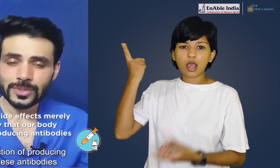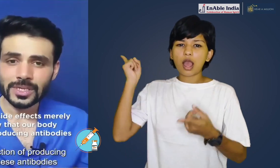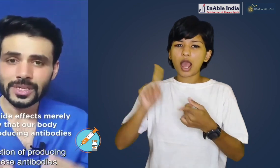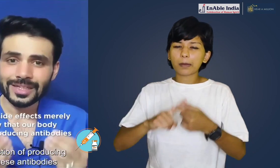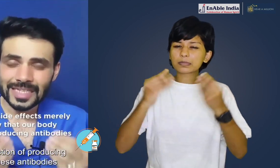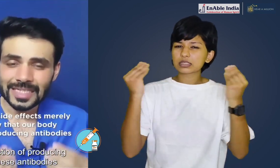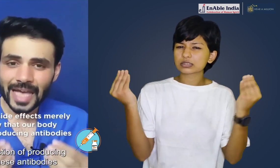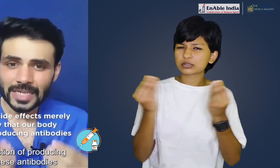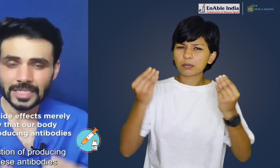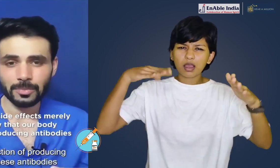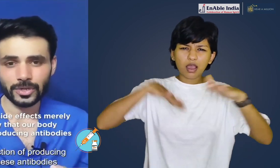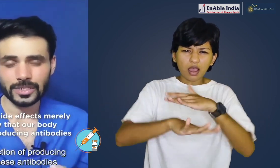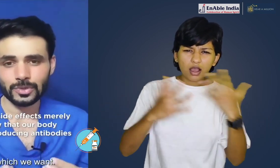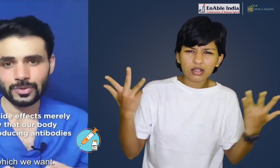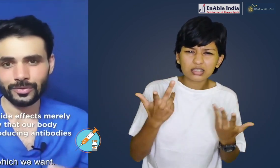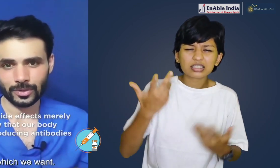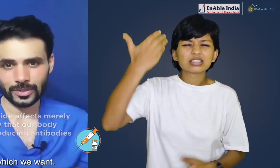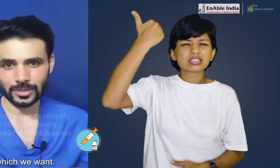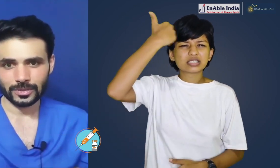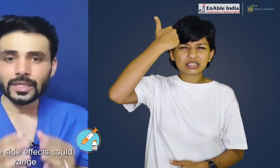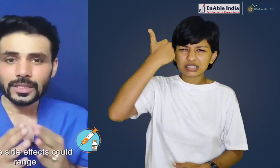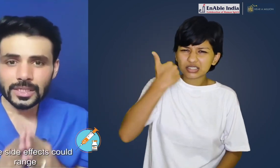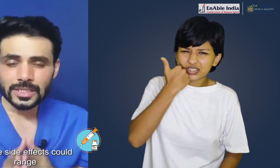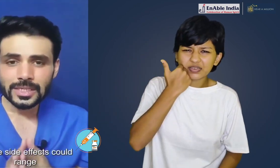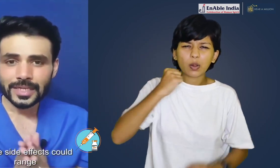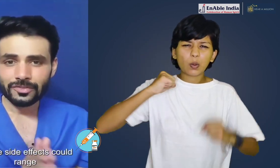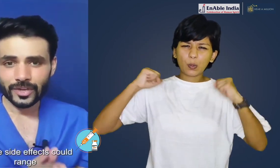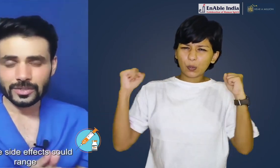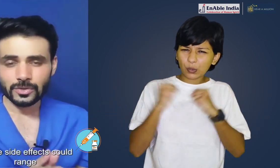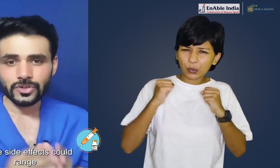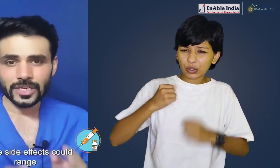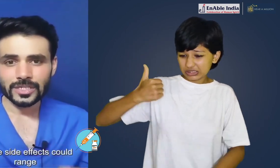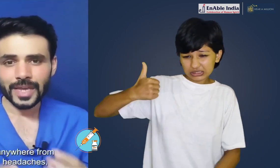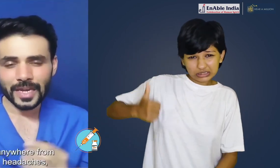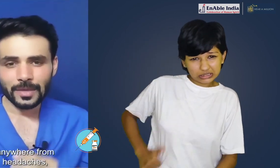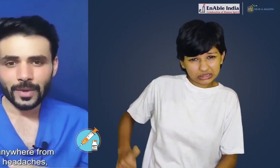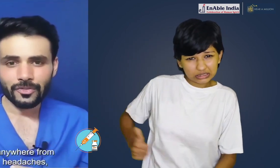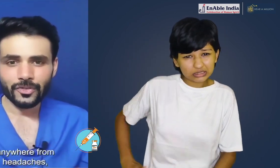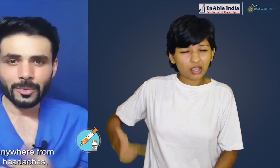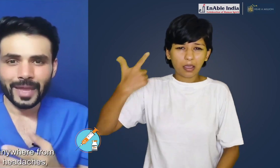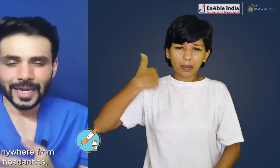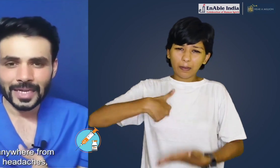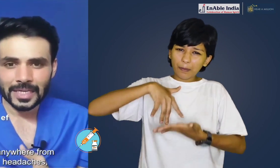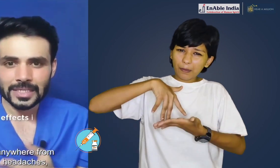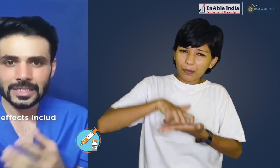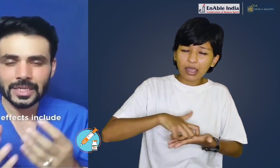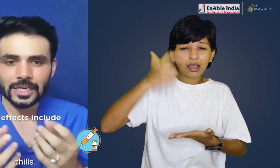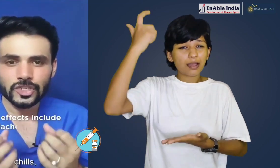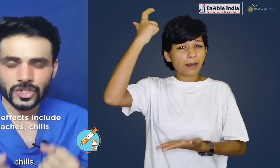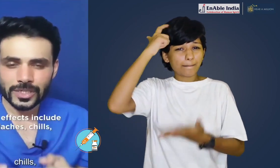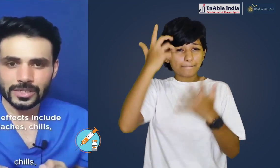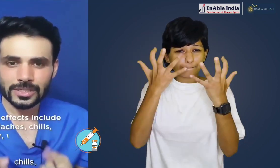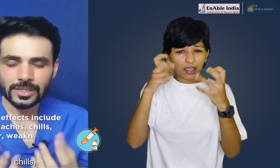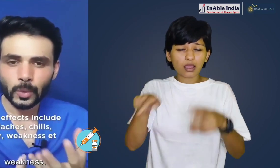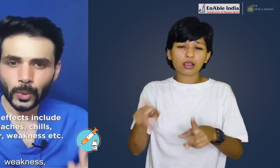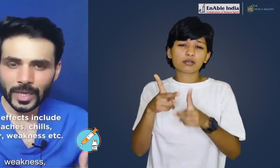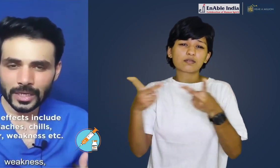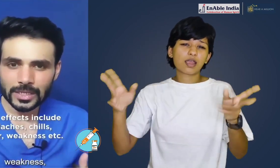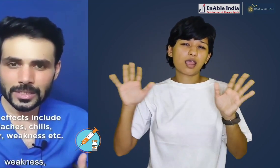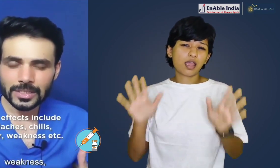of producing these antibodies which we want. These side effects could range anywhere from headaches,